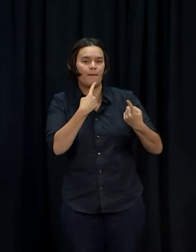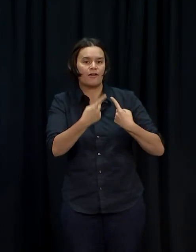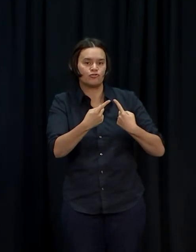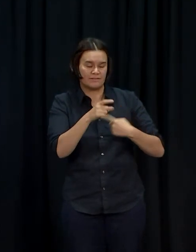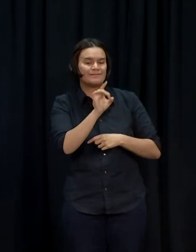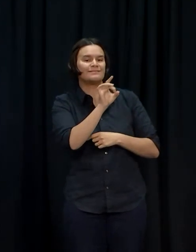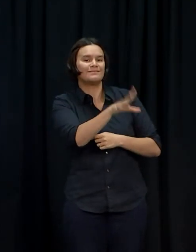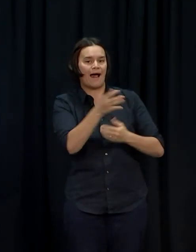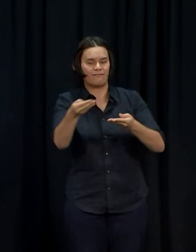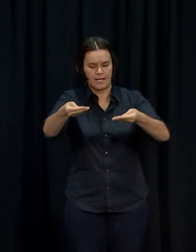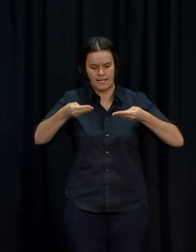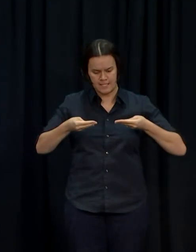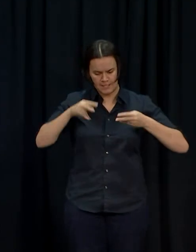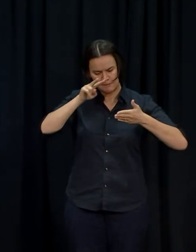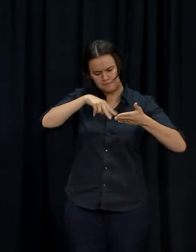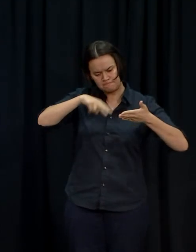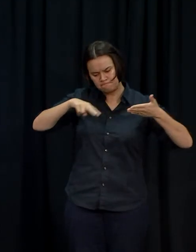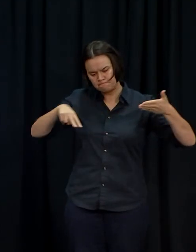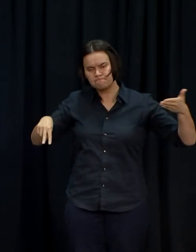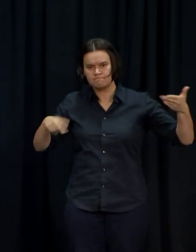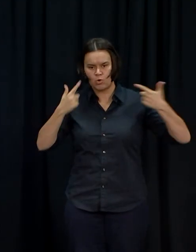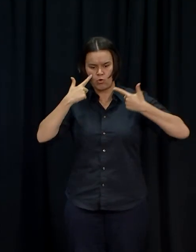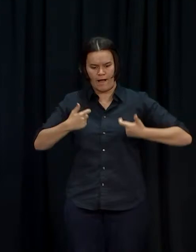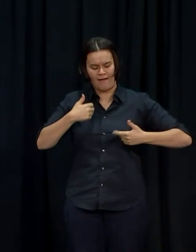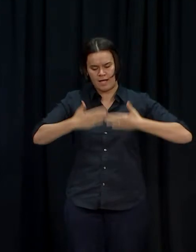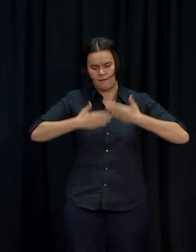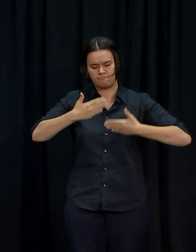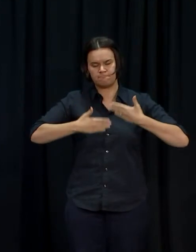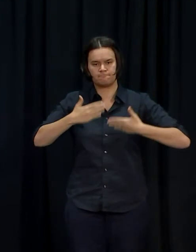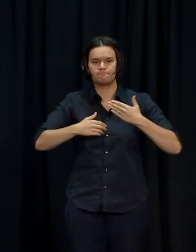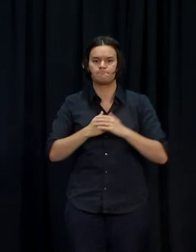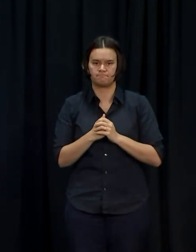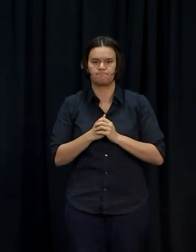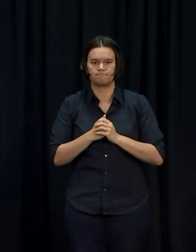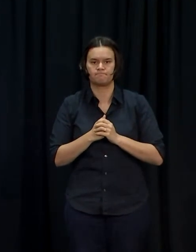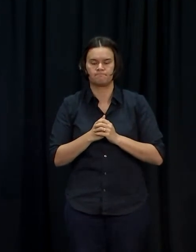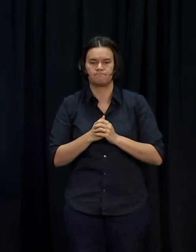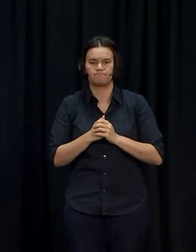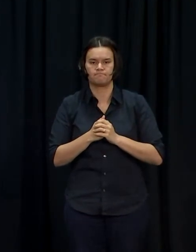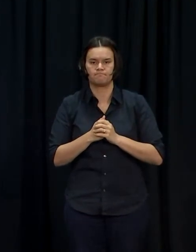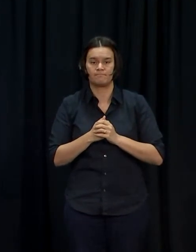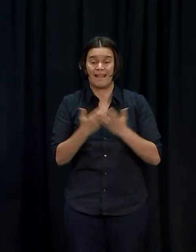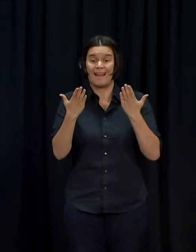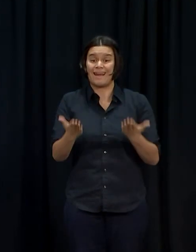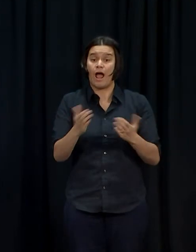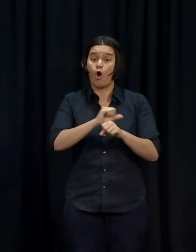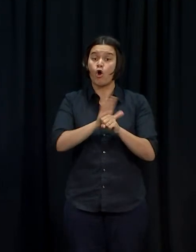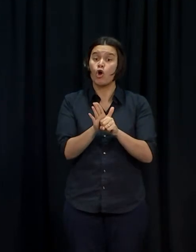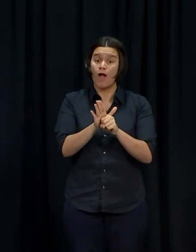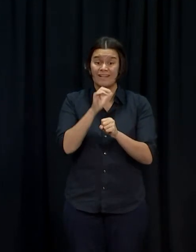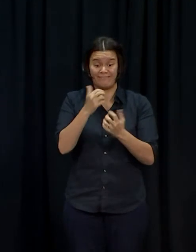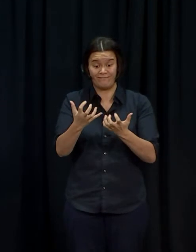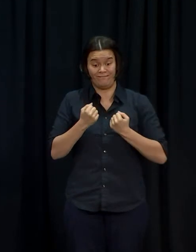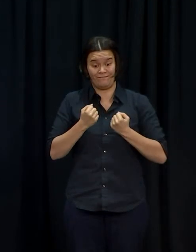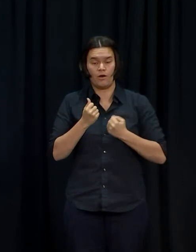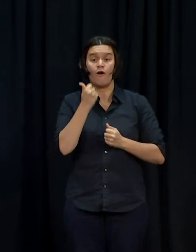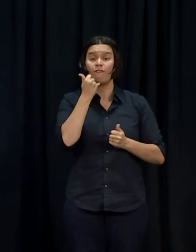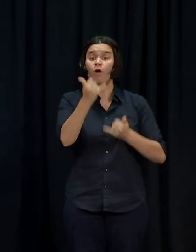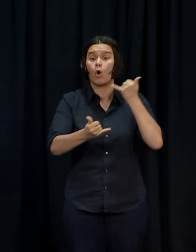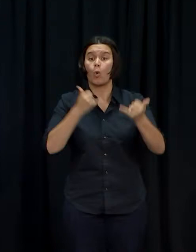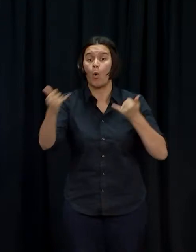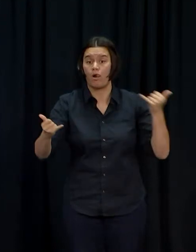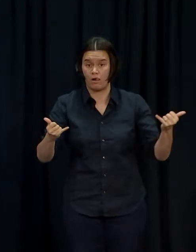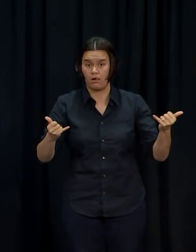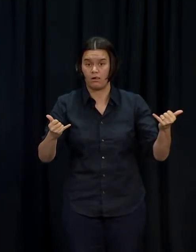will be provided as required. Text message notification for positive cases will begin at this